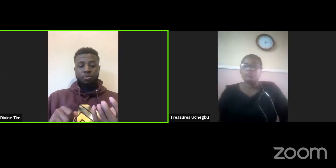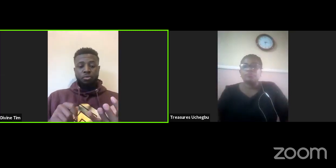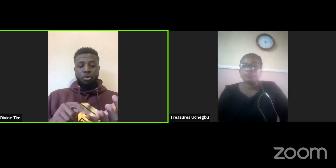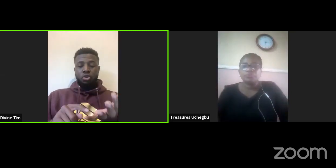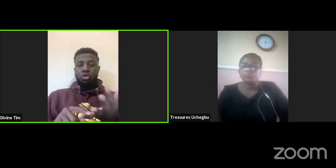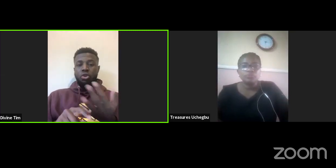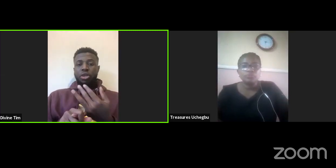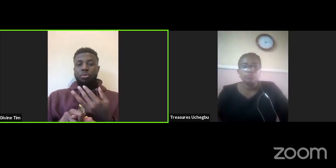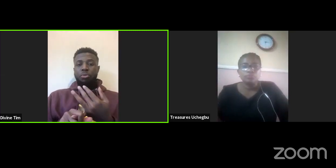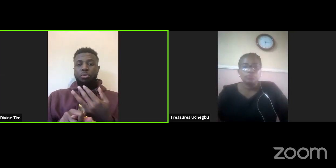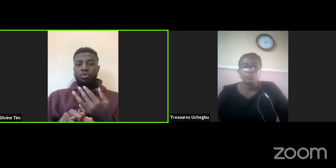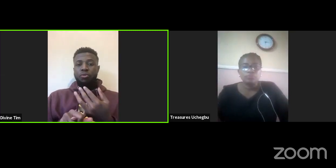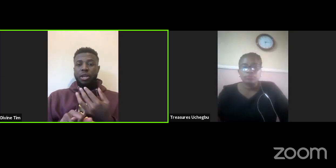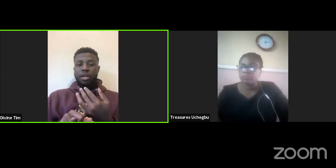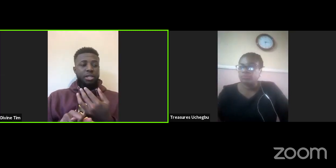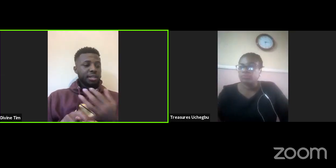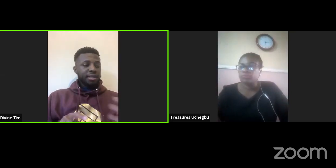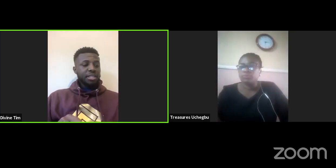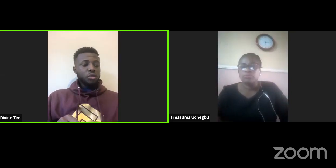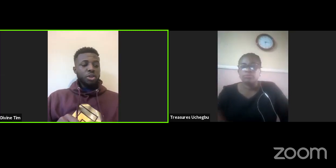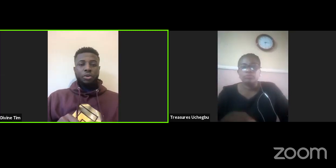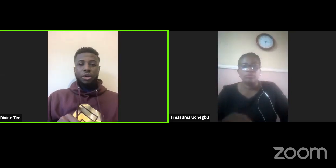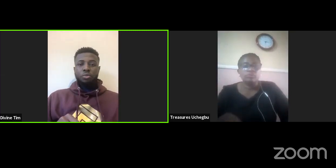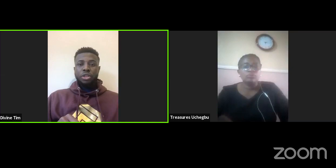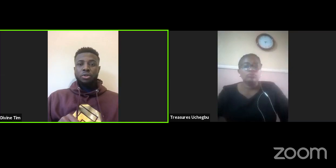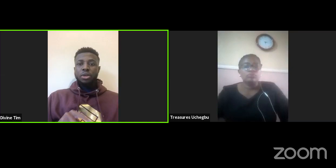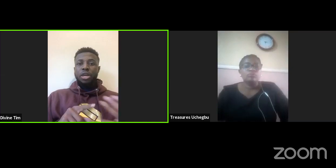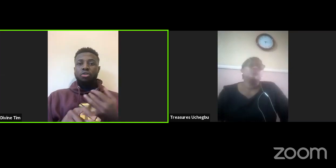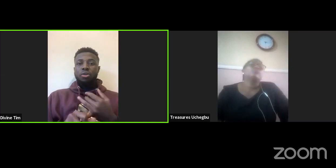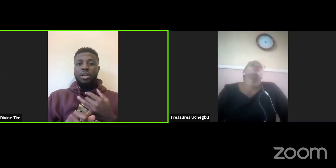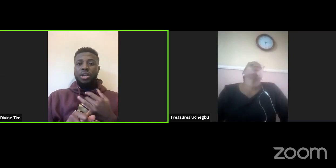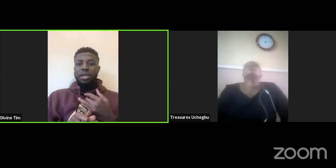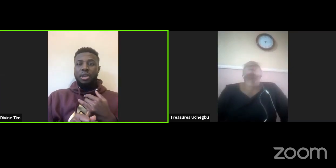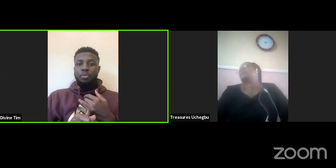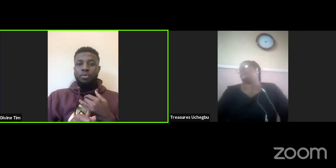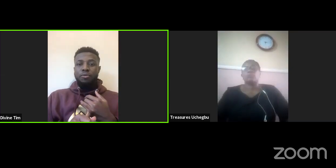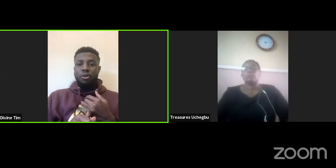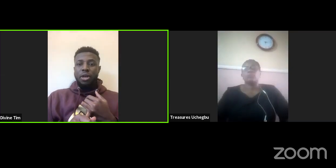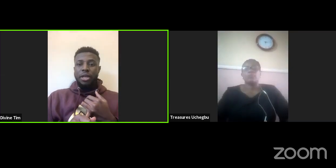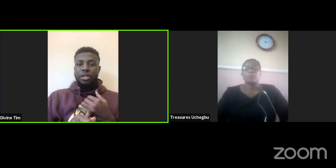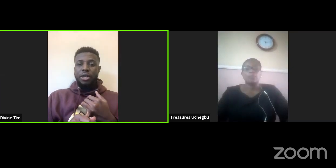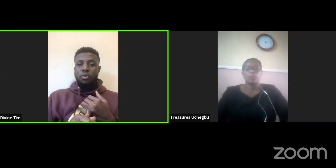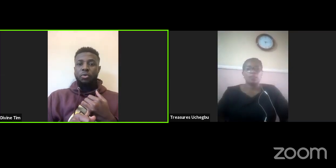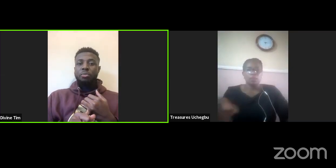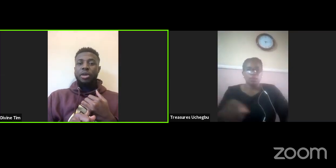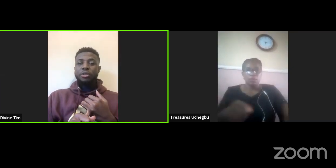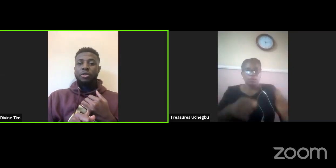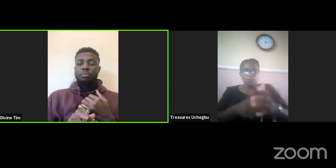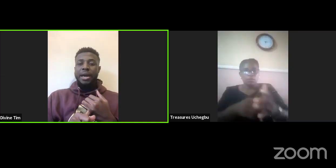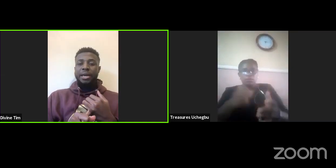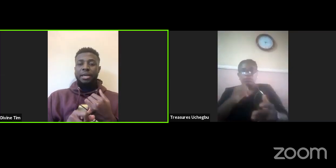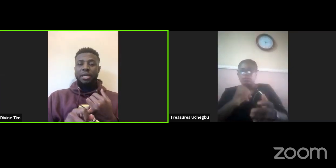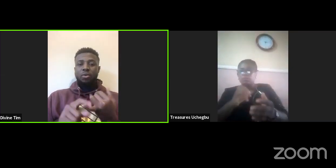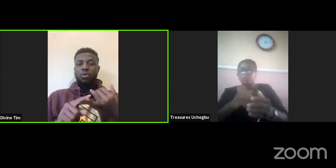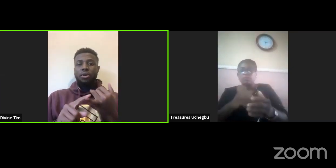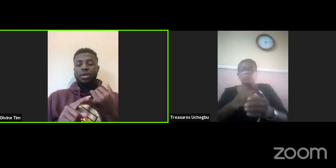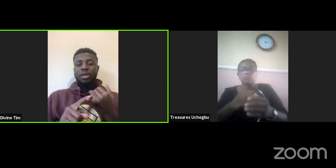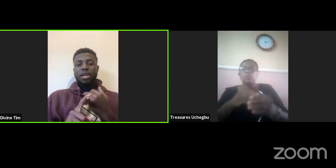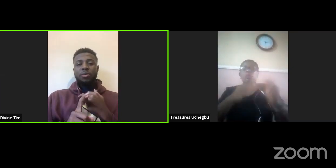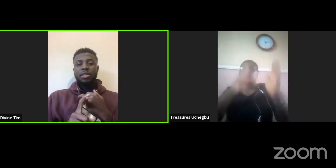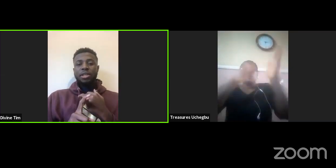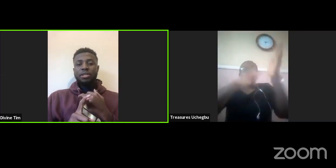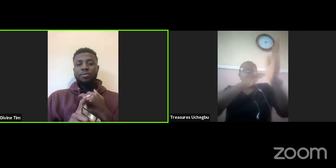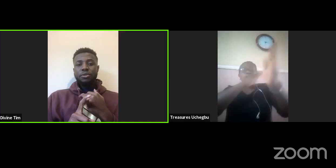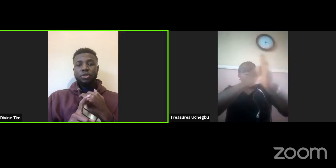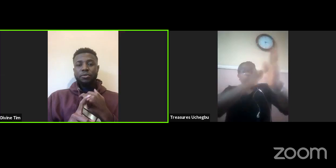excuse me, you want to improve knowledge, this is where you're going to measure. Improved knowledge will be measured by 1,